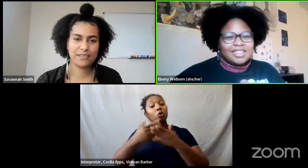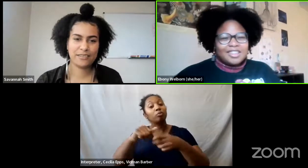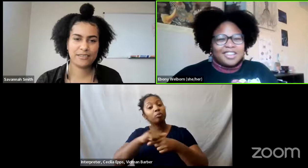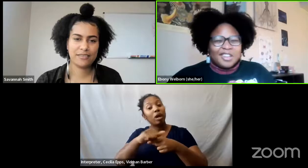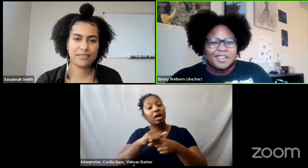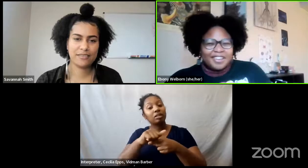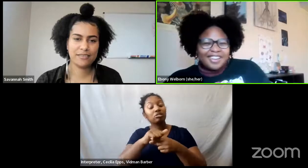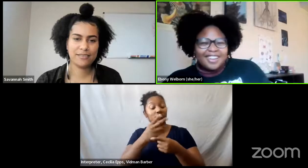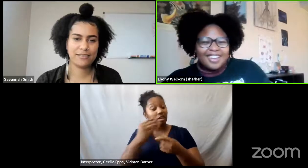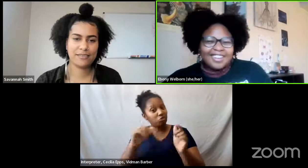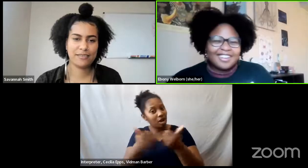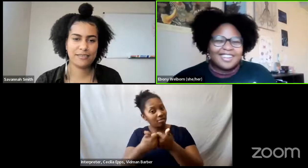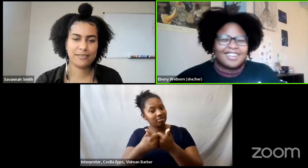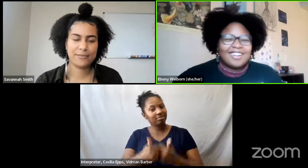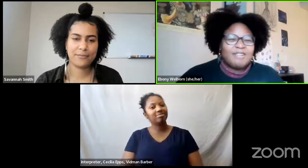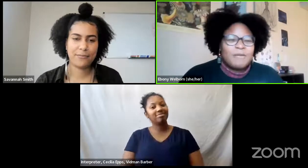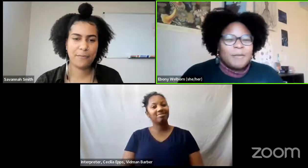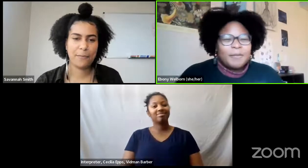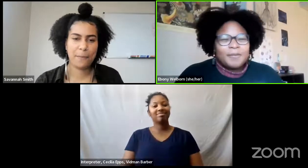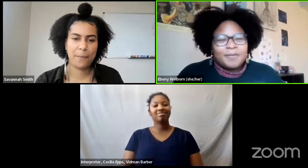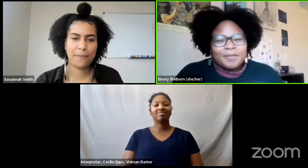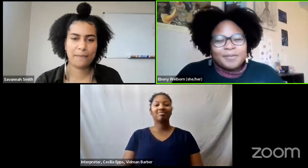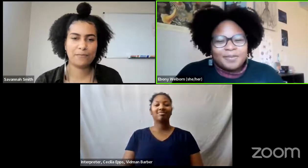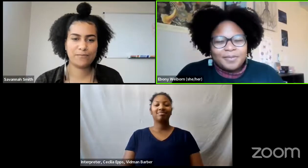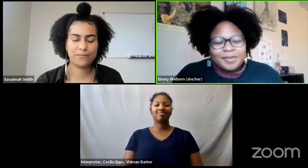to challenge.